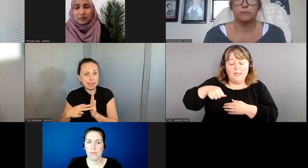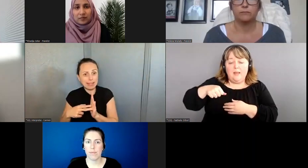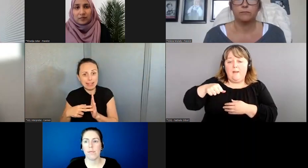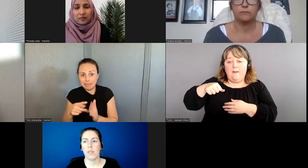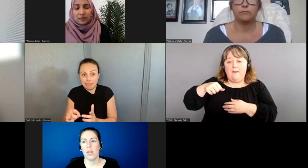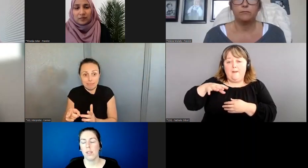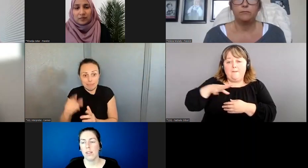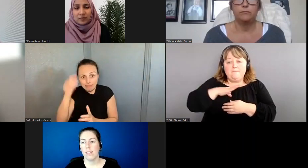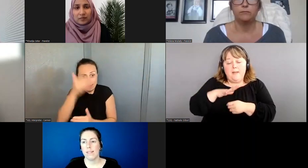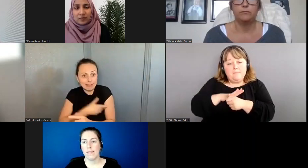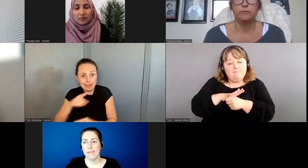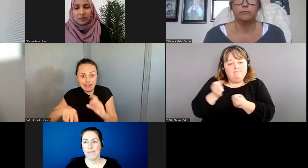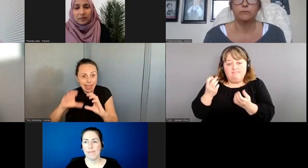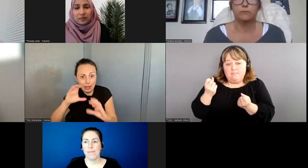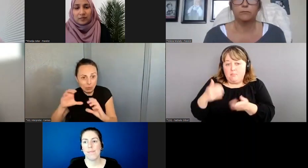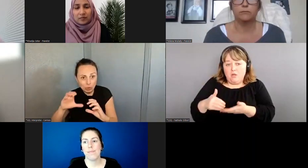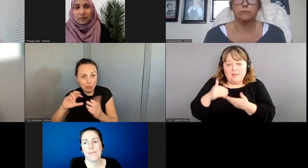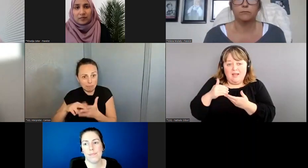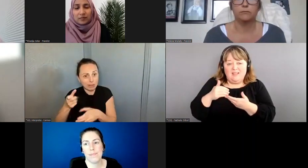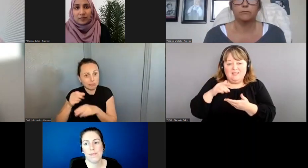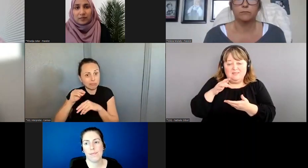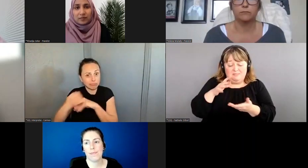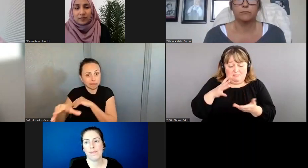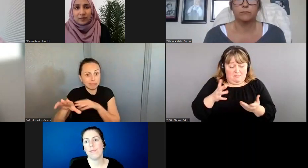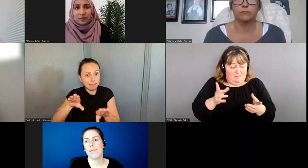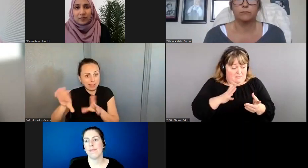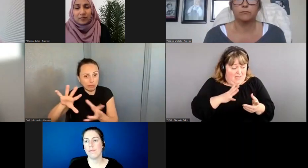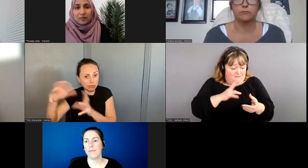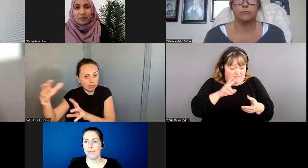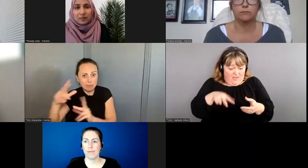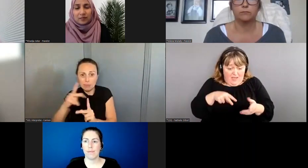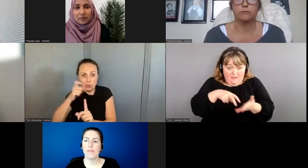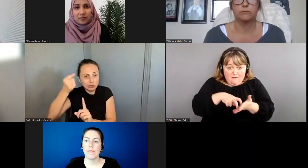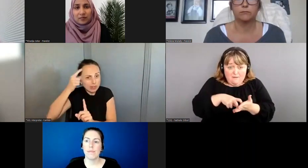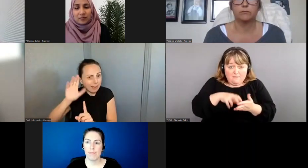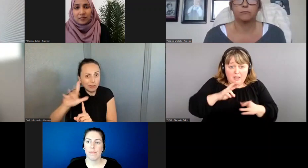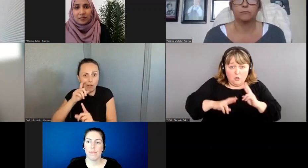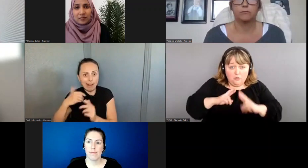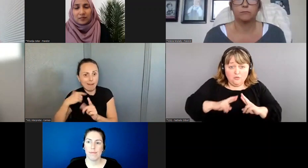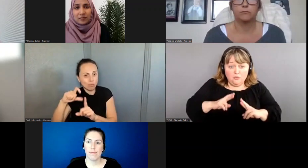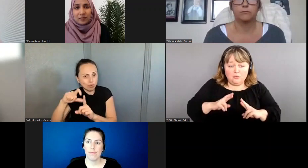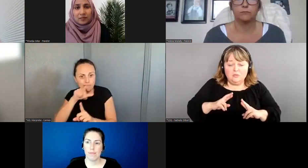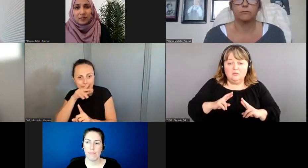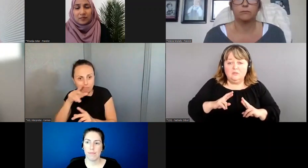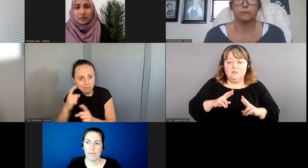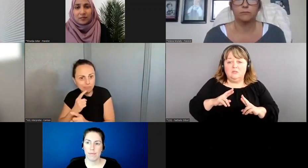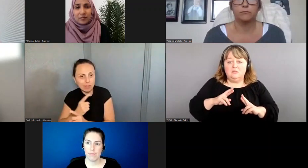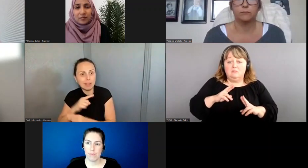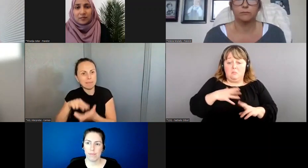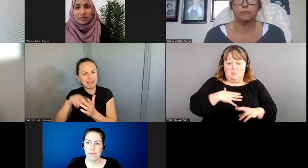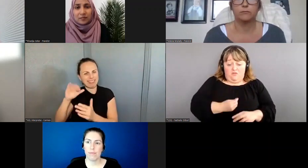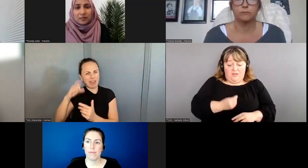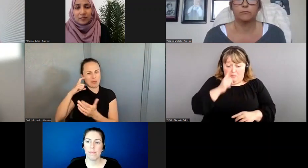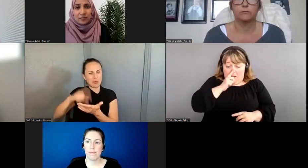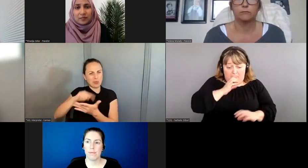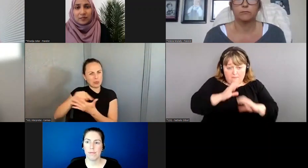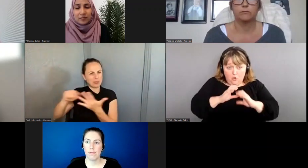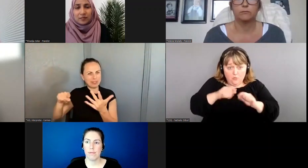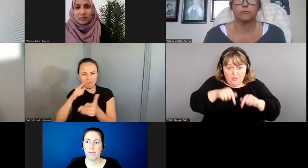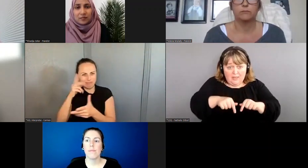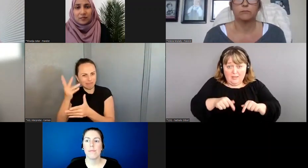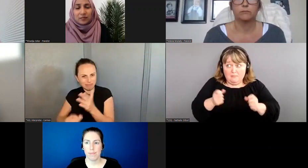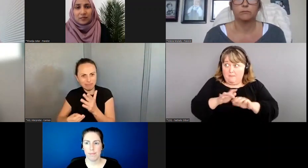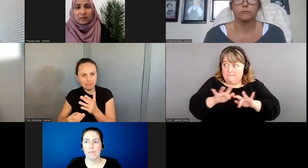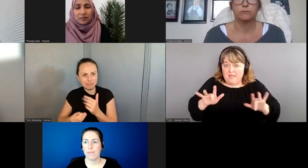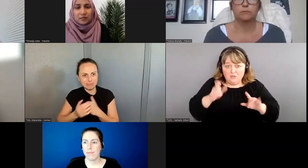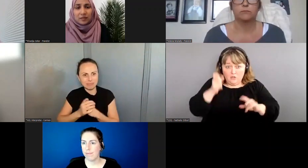communicate and his behaviors are going to escalate because nobody will understand. He doesn't have his words yet. So those are part of things I see that are not really funded